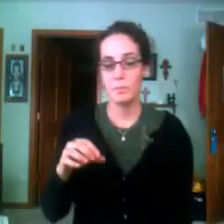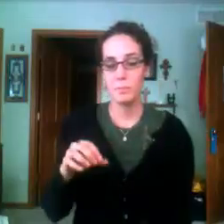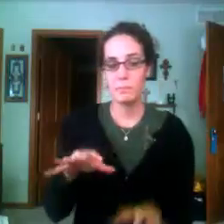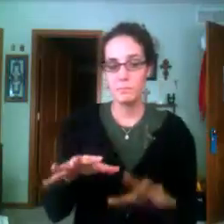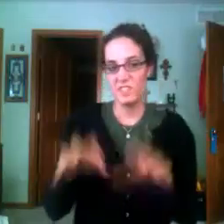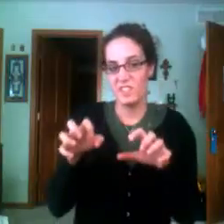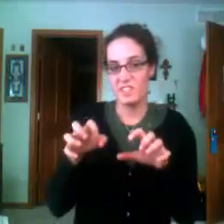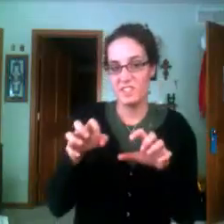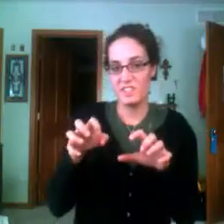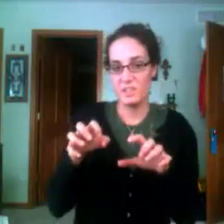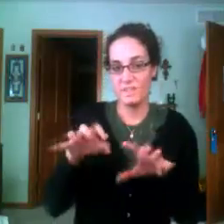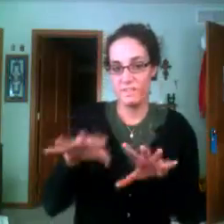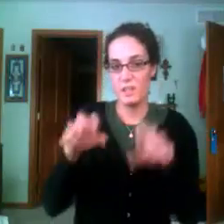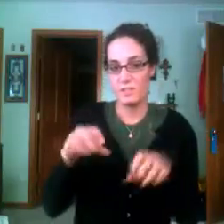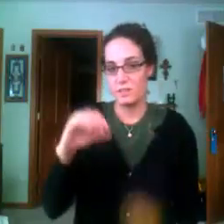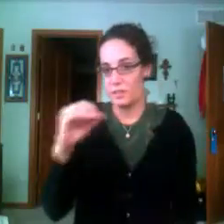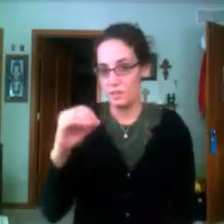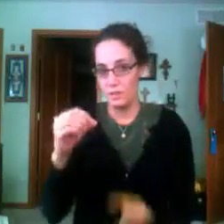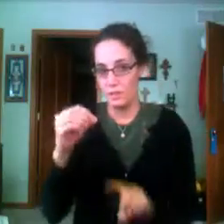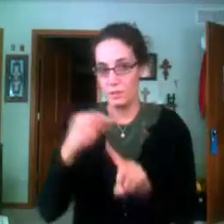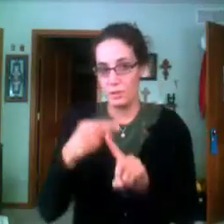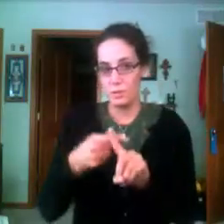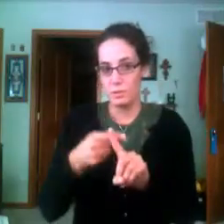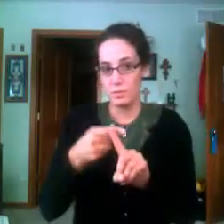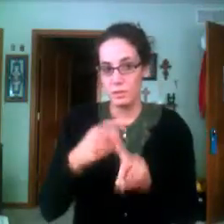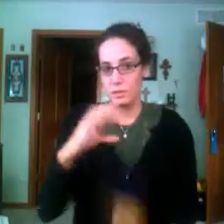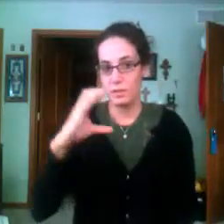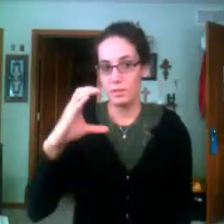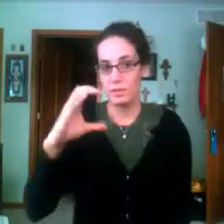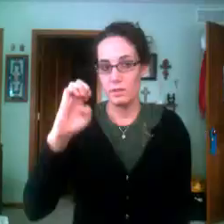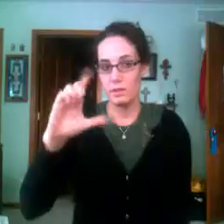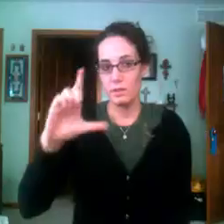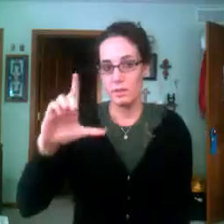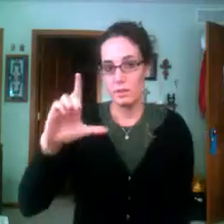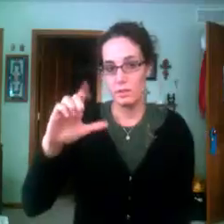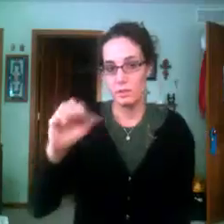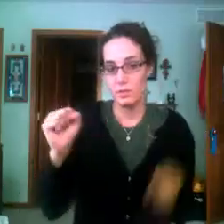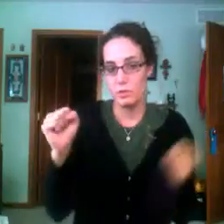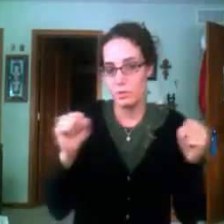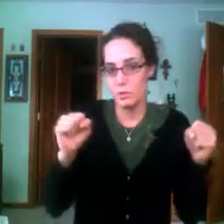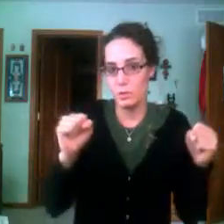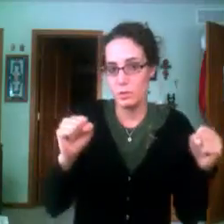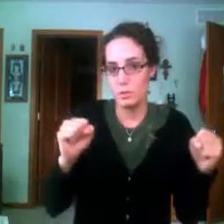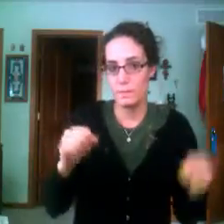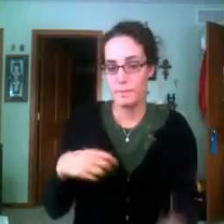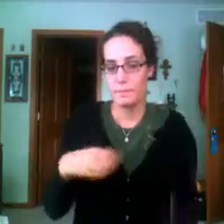Water freezes at 0 degrees Celsius. What if it gets even colder? Which I don't usually experience here in Arizona.